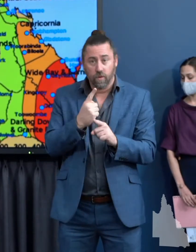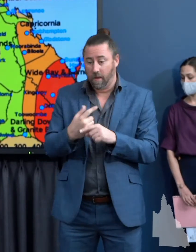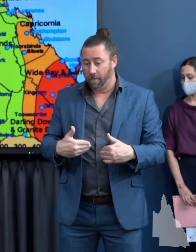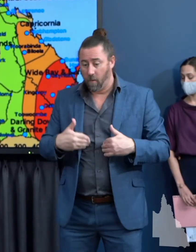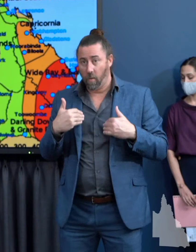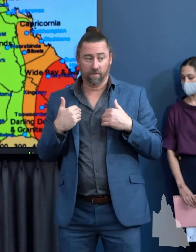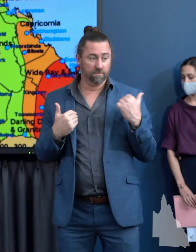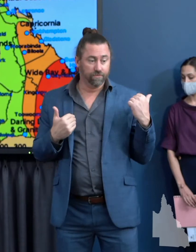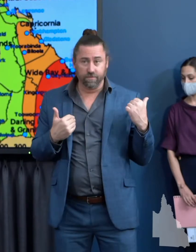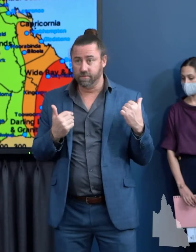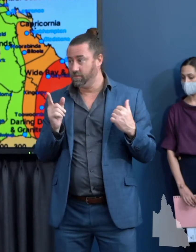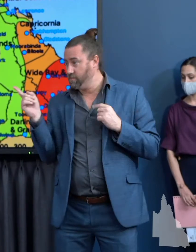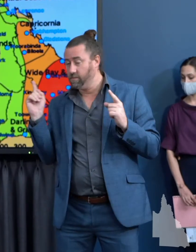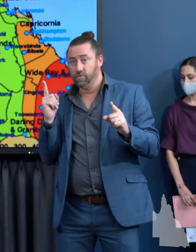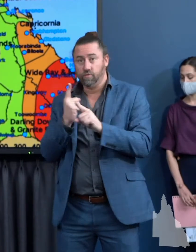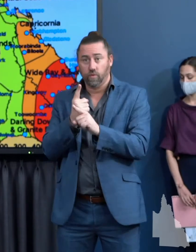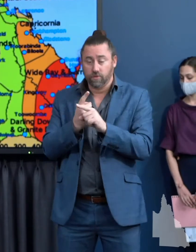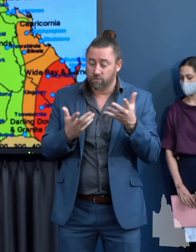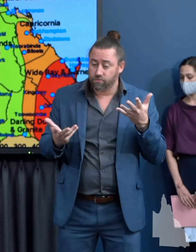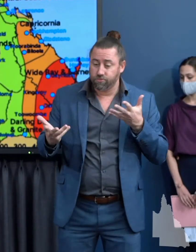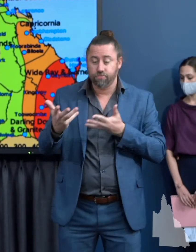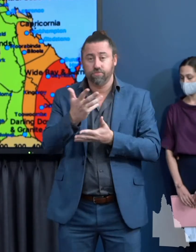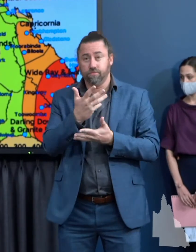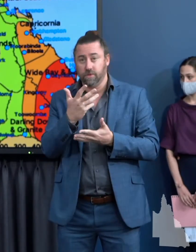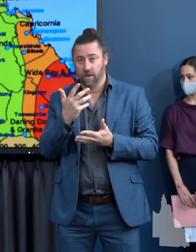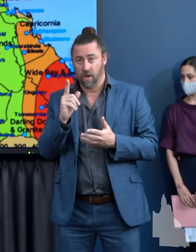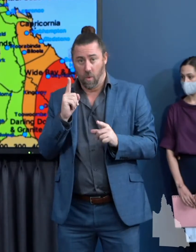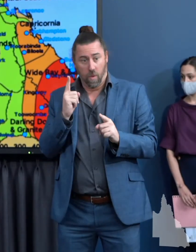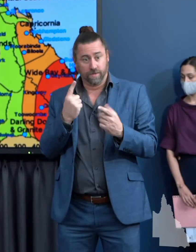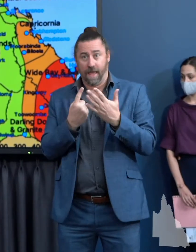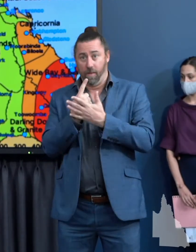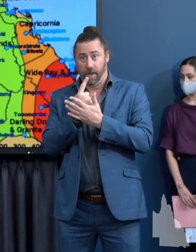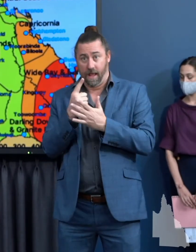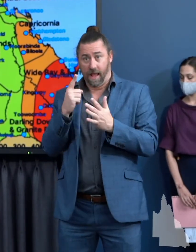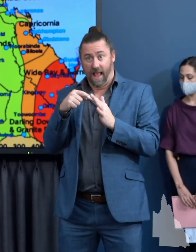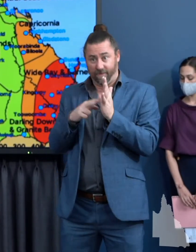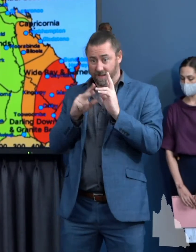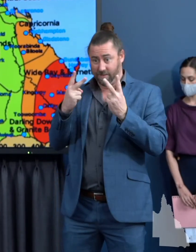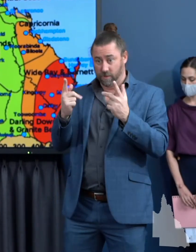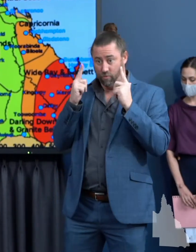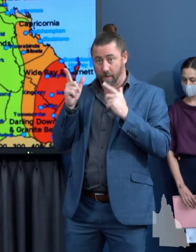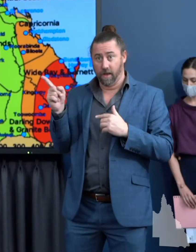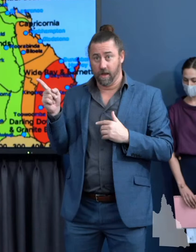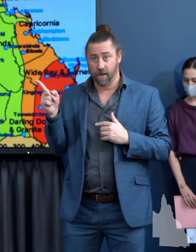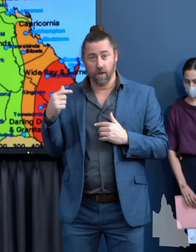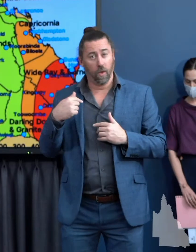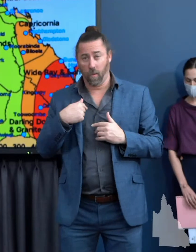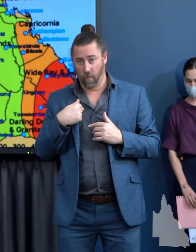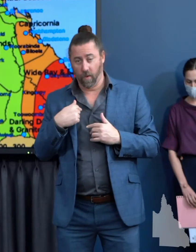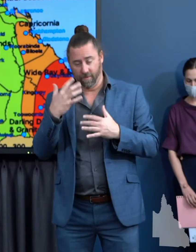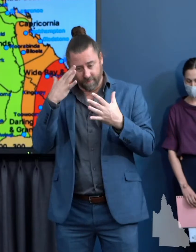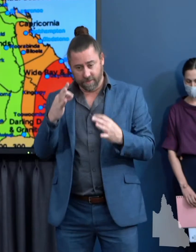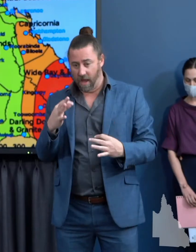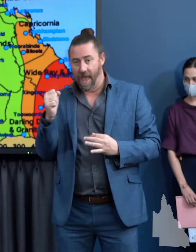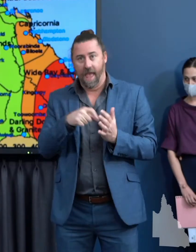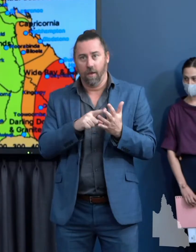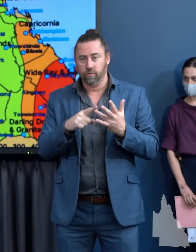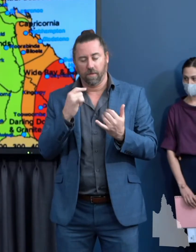the Commissioner, the Acting State Disaster Coordinator and the Deputy Premier, this is the action that we wish to take.